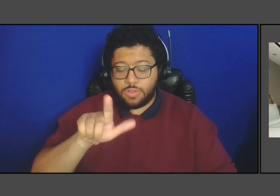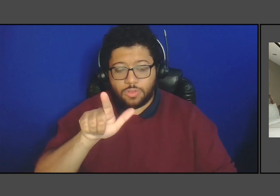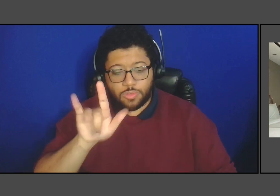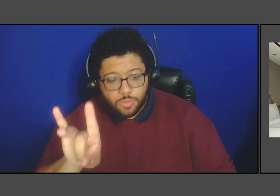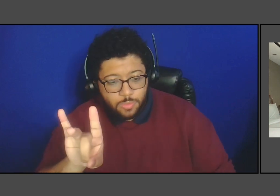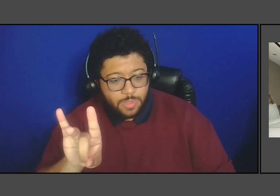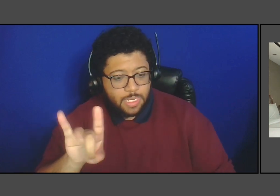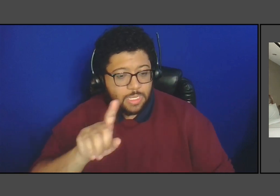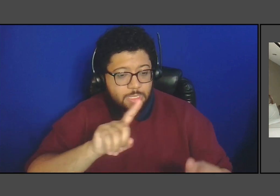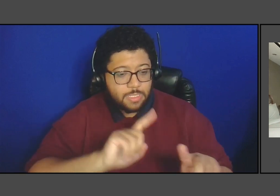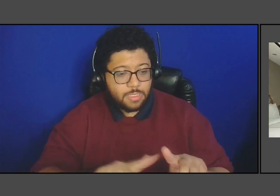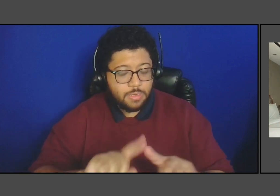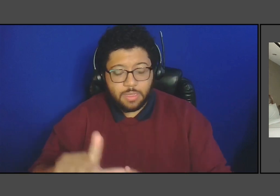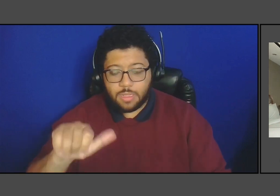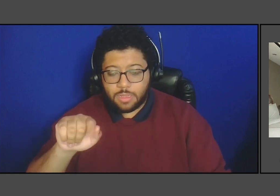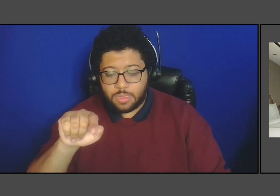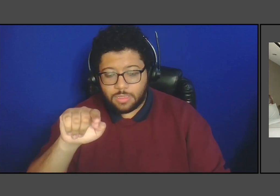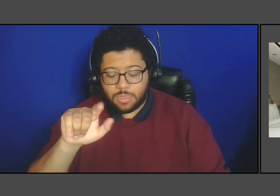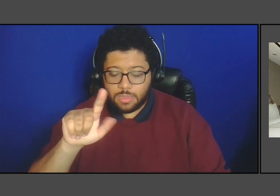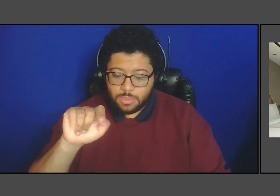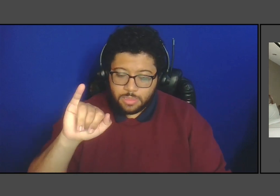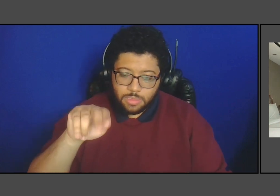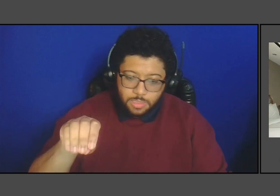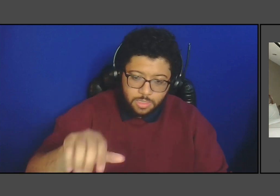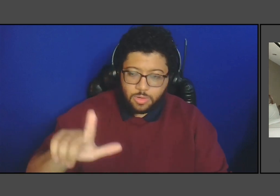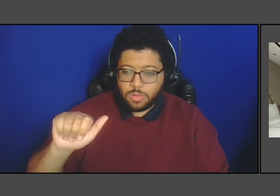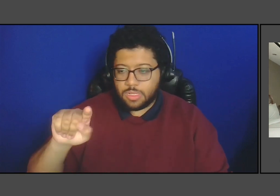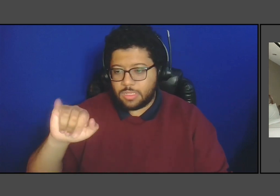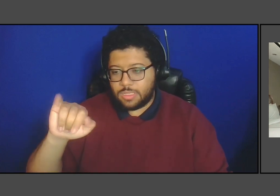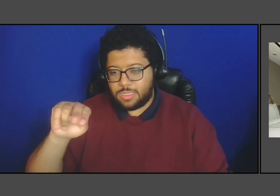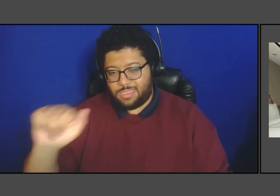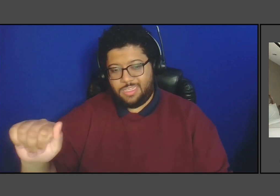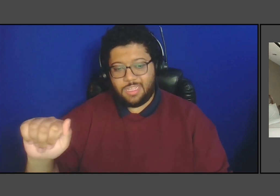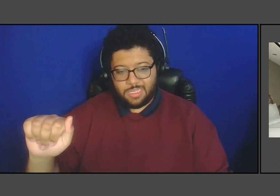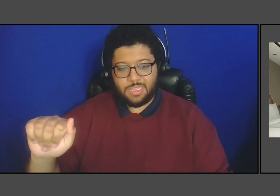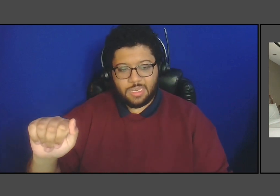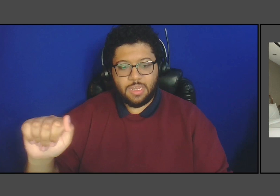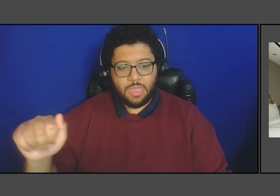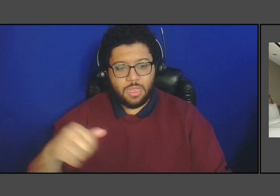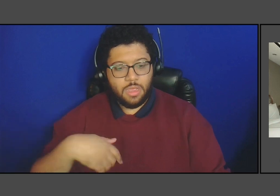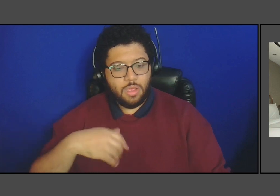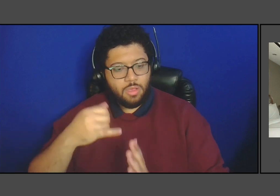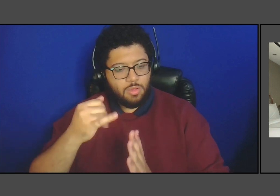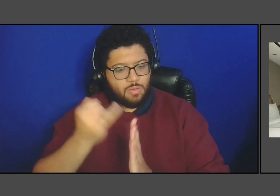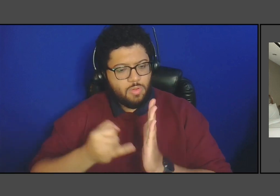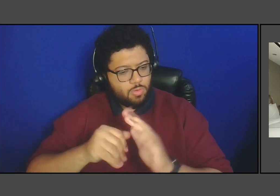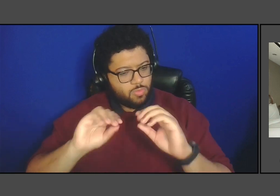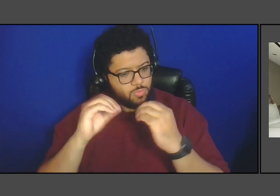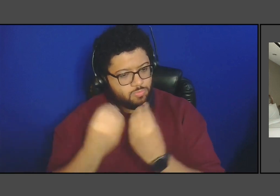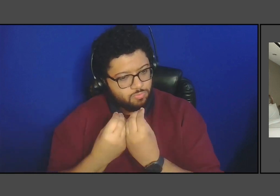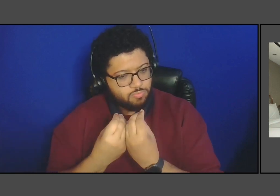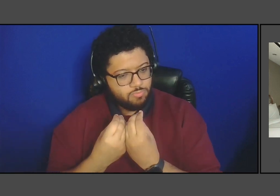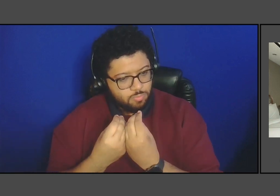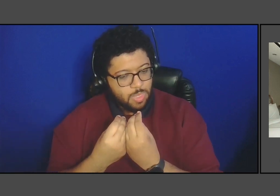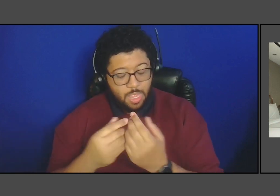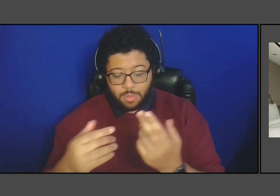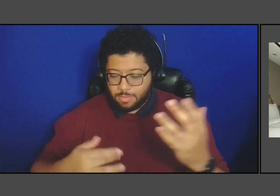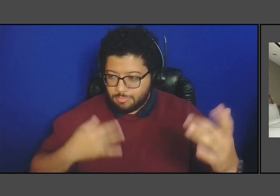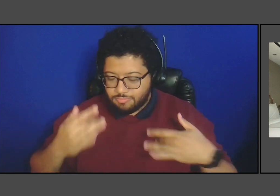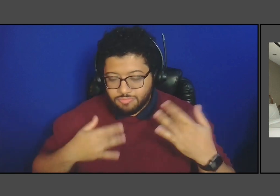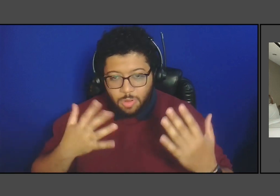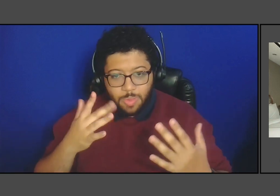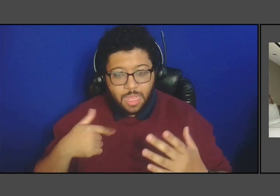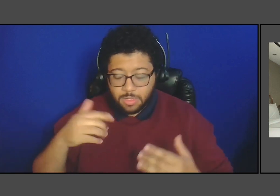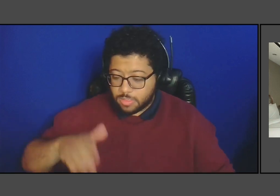Latina-led arts organizations. And I'm really excited about this because growing up with a Chicana activist